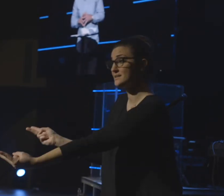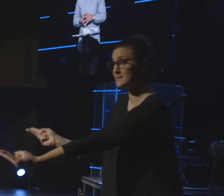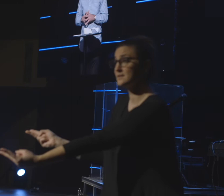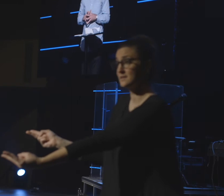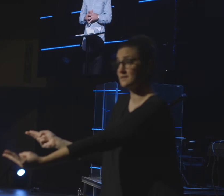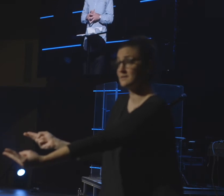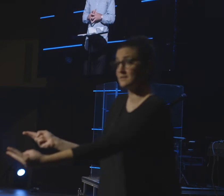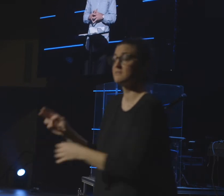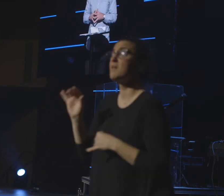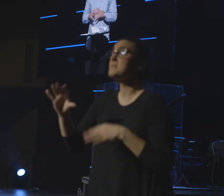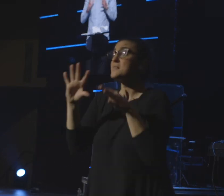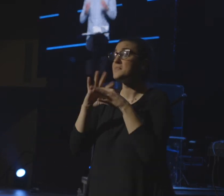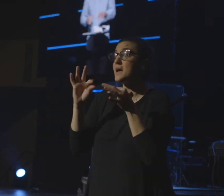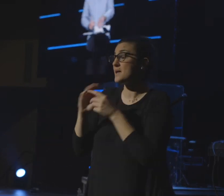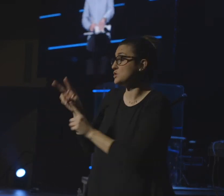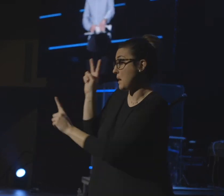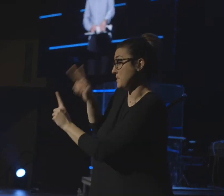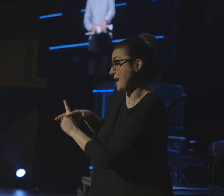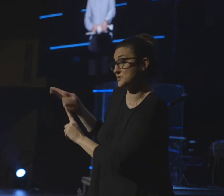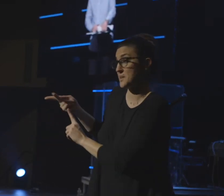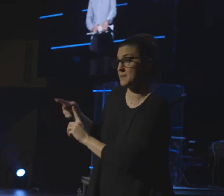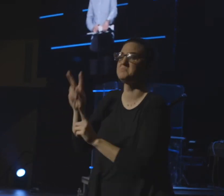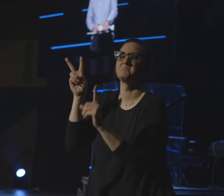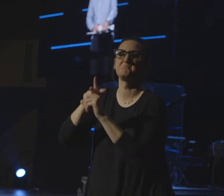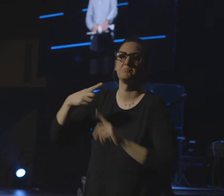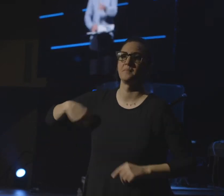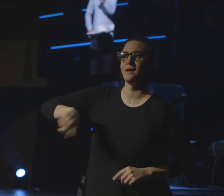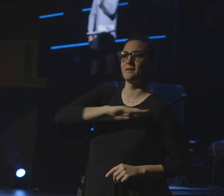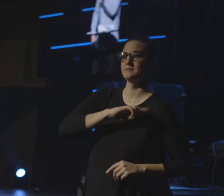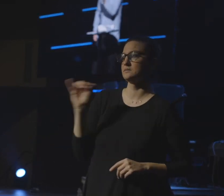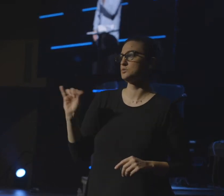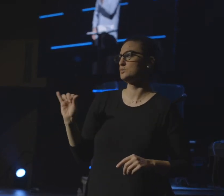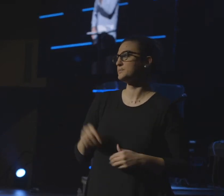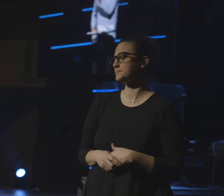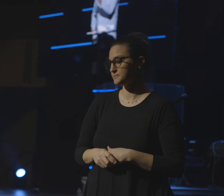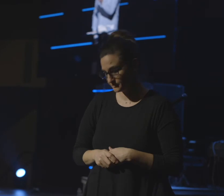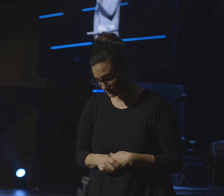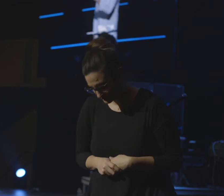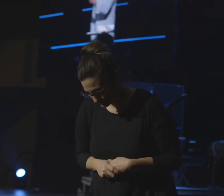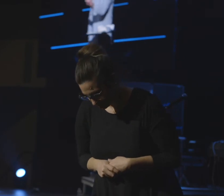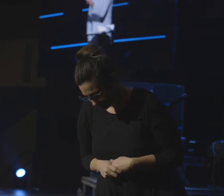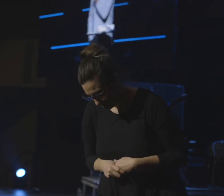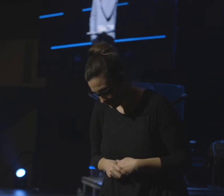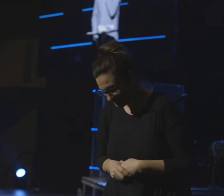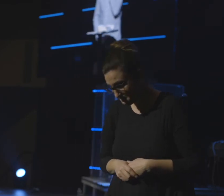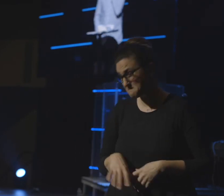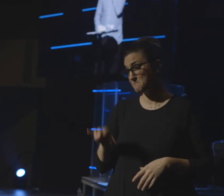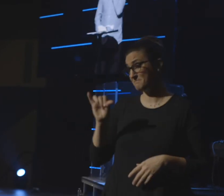and Sarah. And let me say this too, guys. It's for every one of us. This is why, by the way,